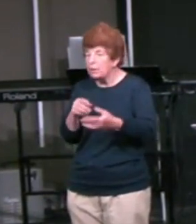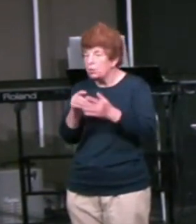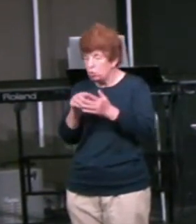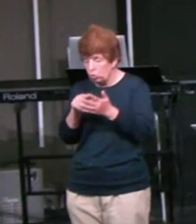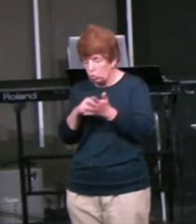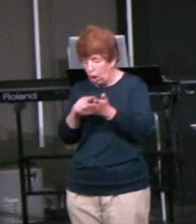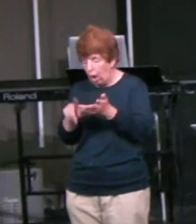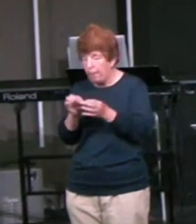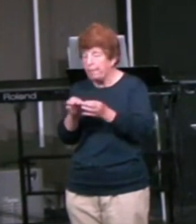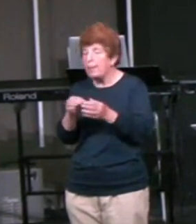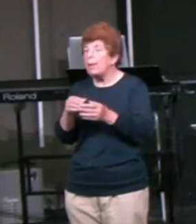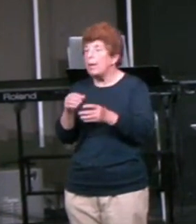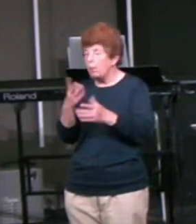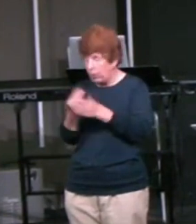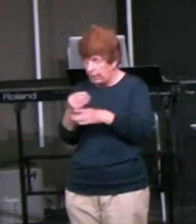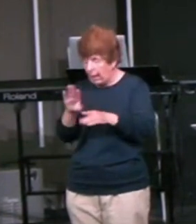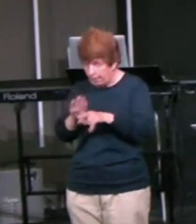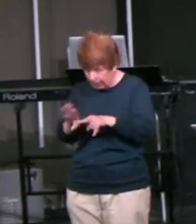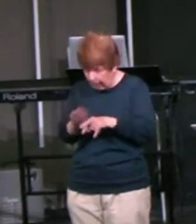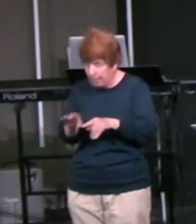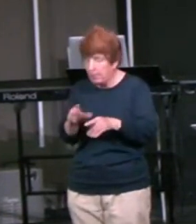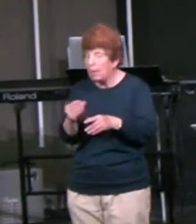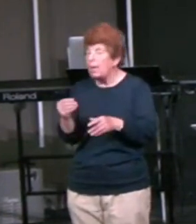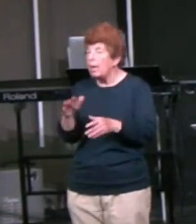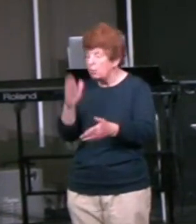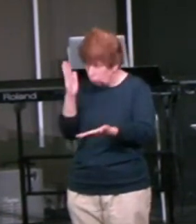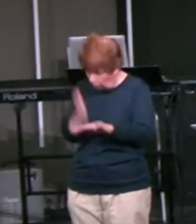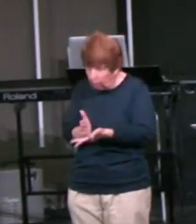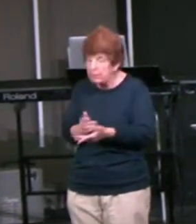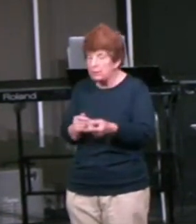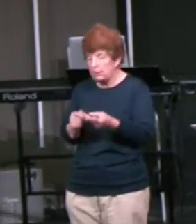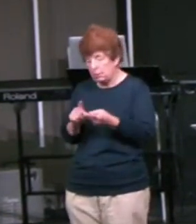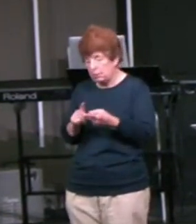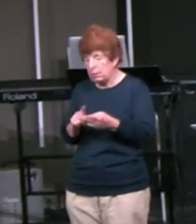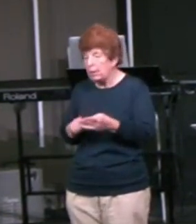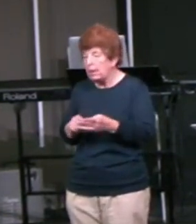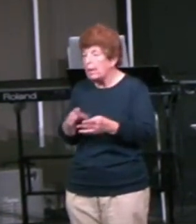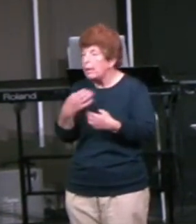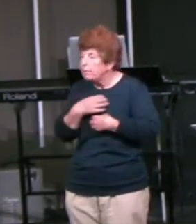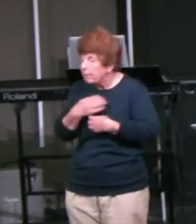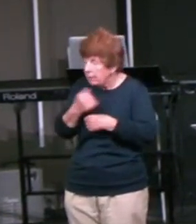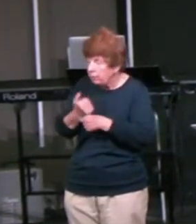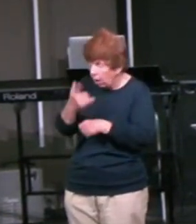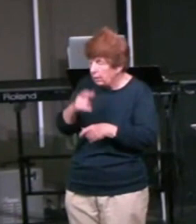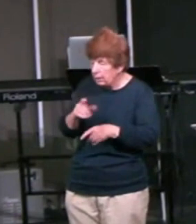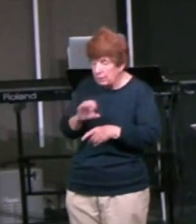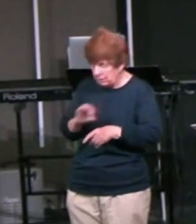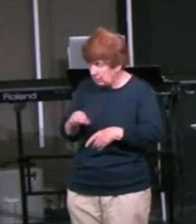he was a man who was blameless, a man of complete integrity. He feared God and stayed